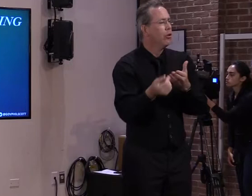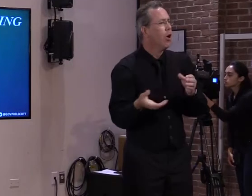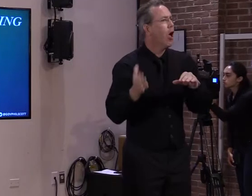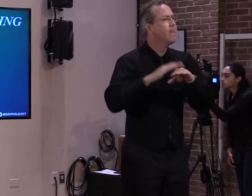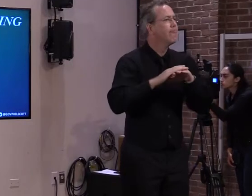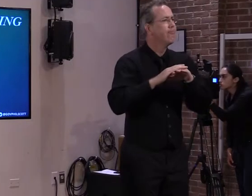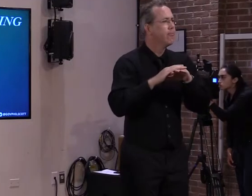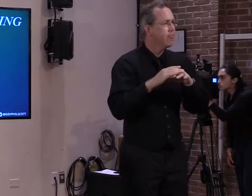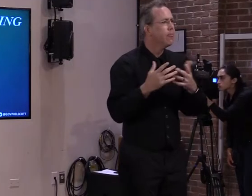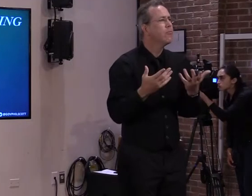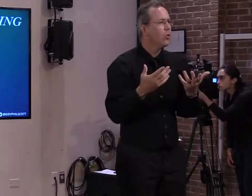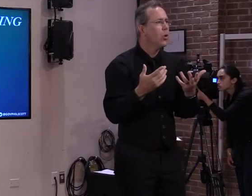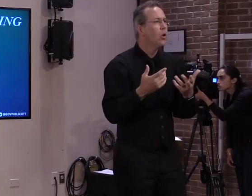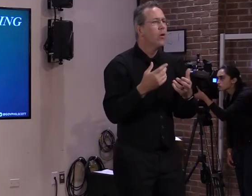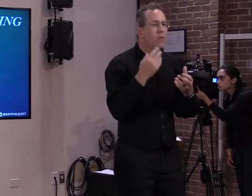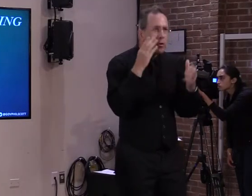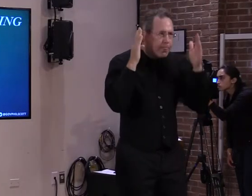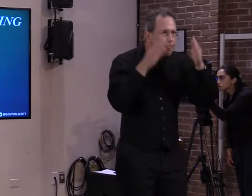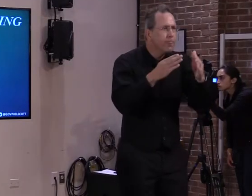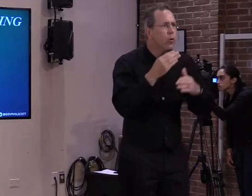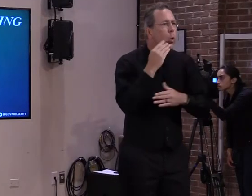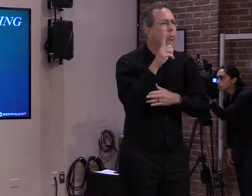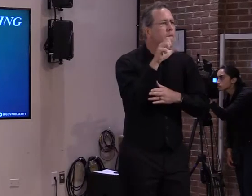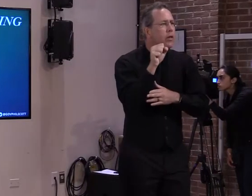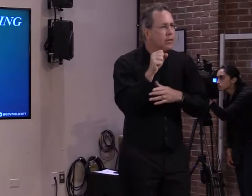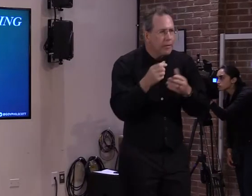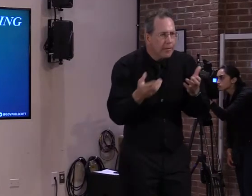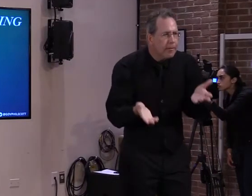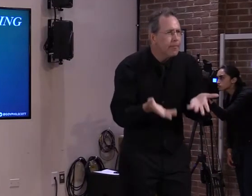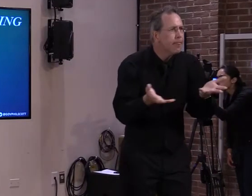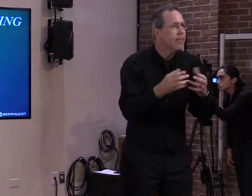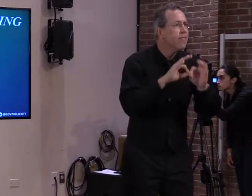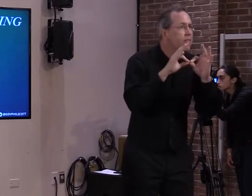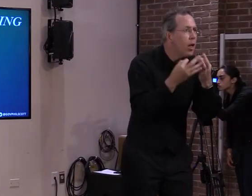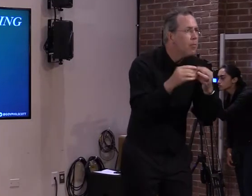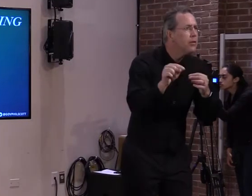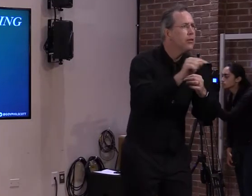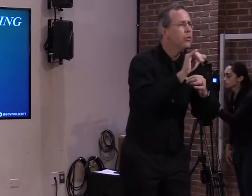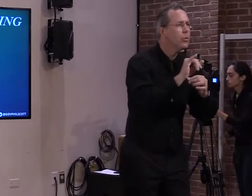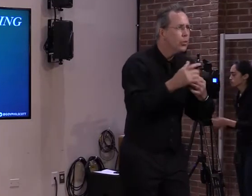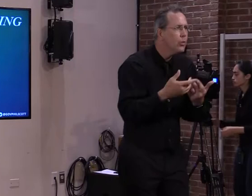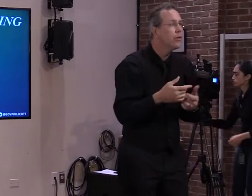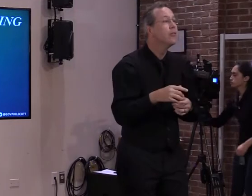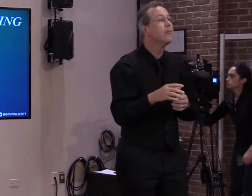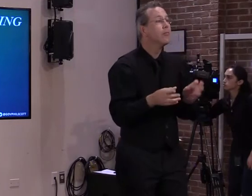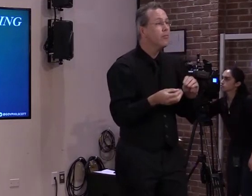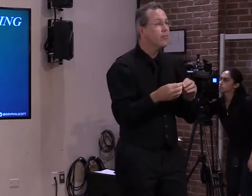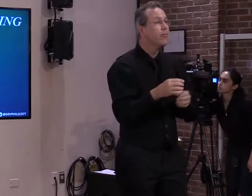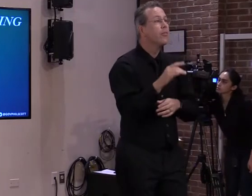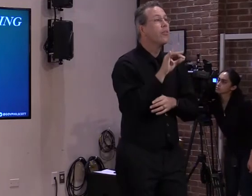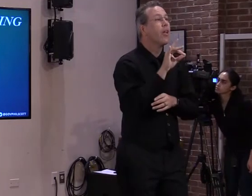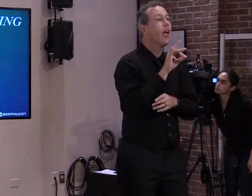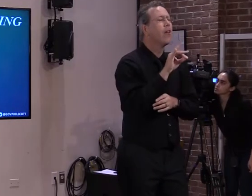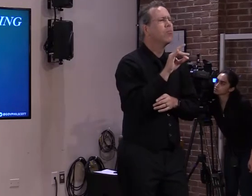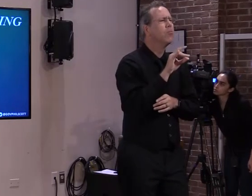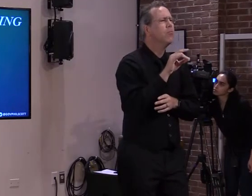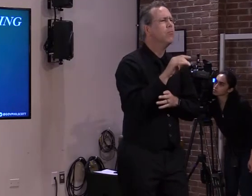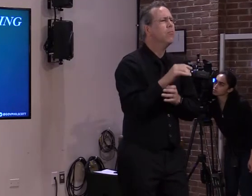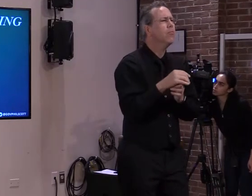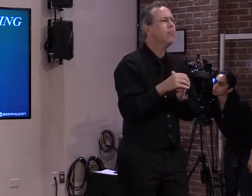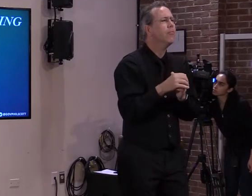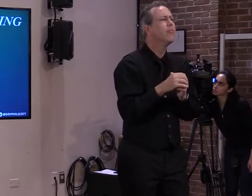that provides up to 84 days of emergency housing to families with minor children of any